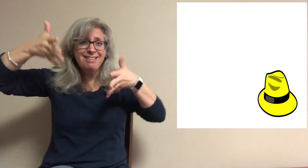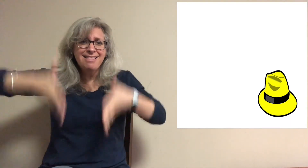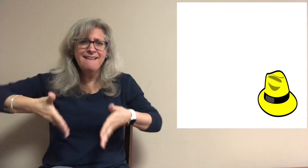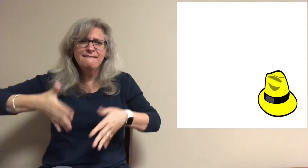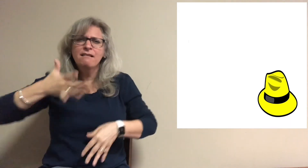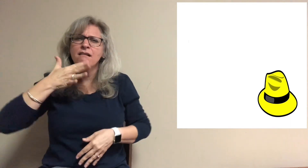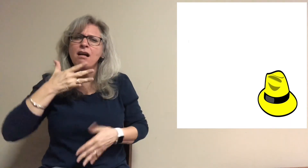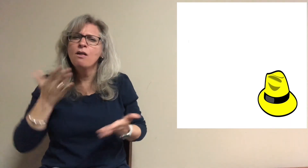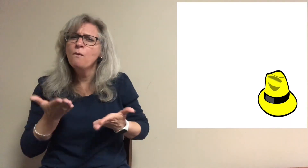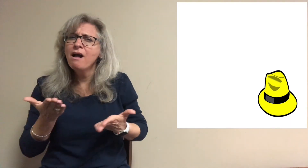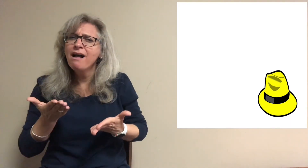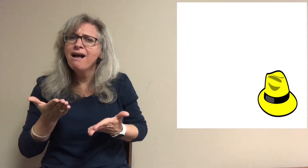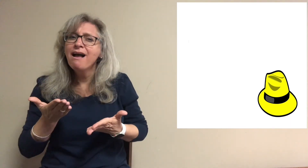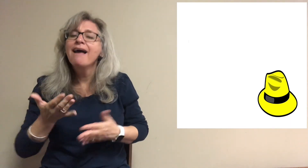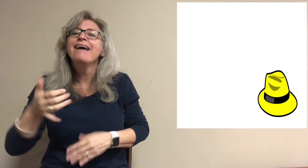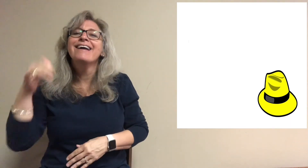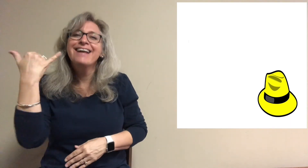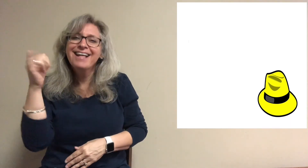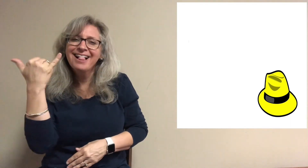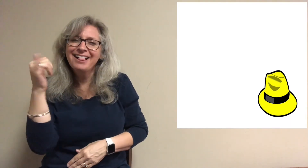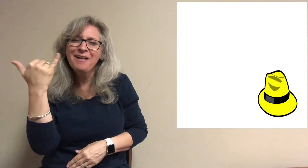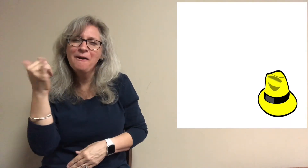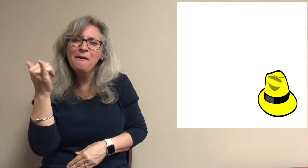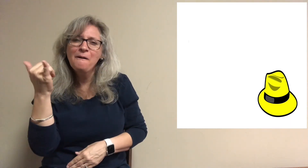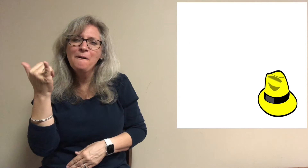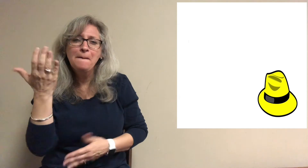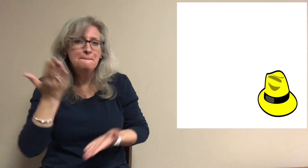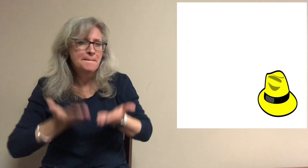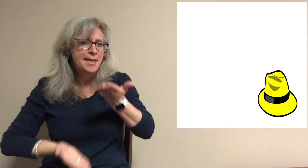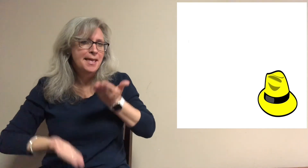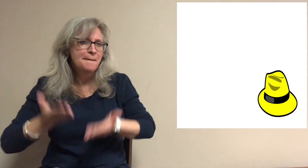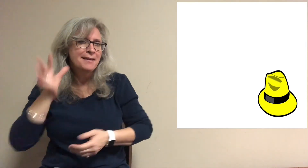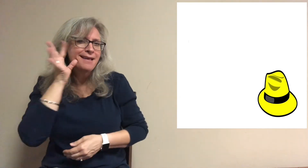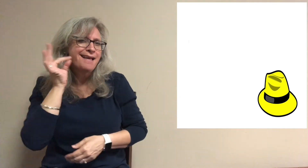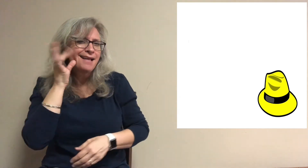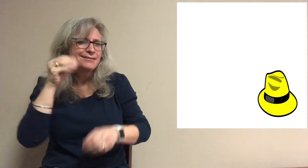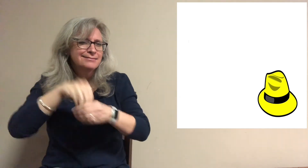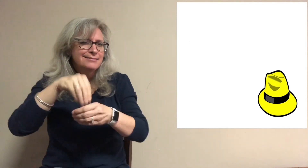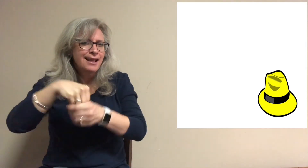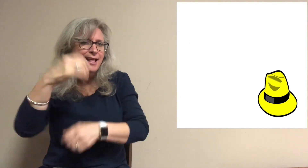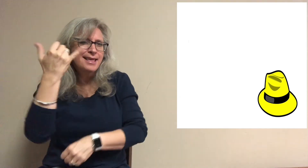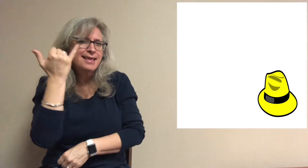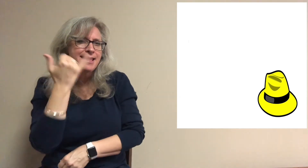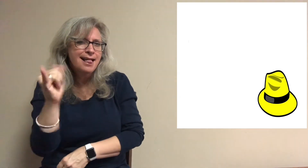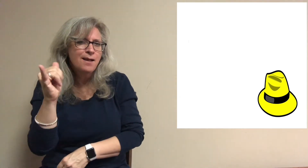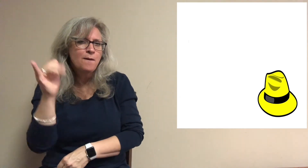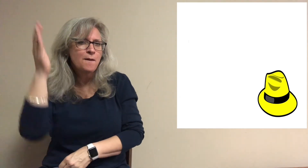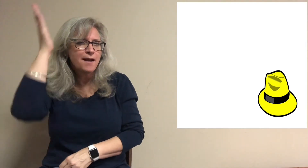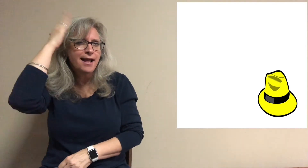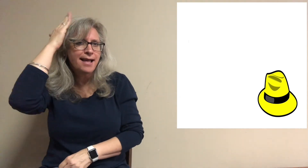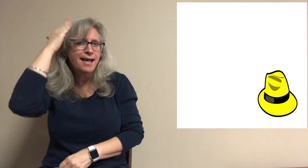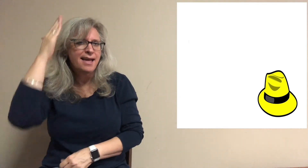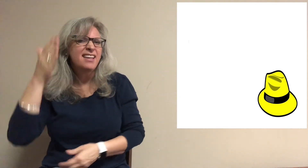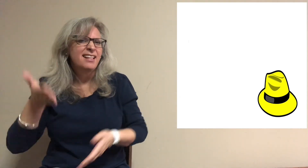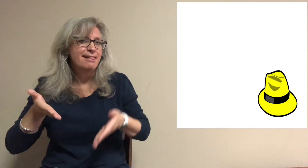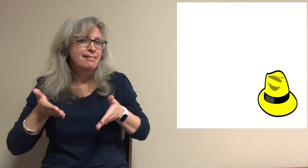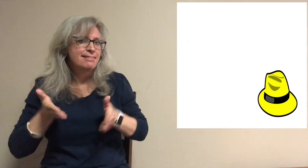Well, that leaves us 1 hat left. What color is it? Yellow. Maybe the cat's inside the yellow